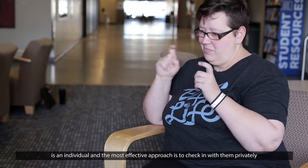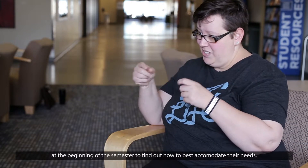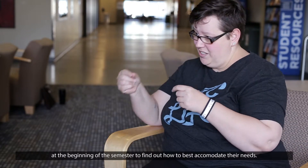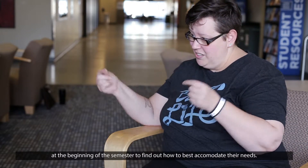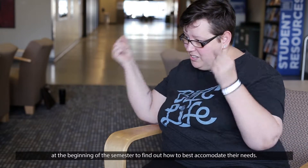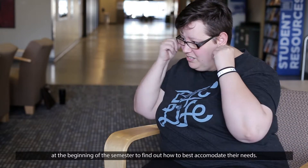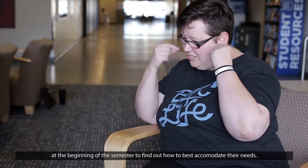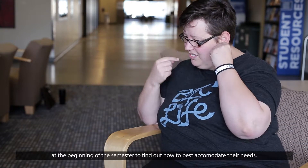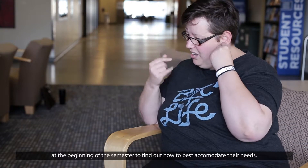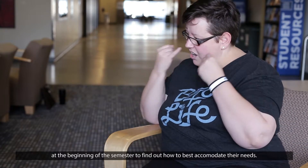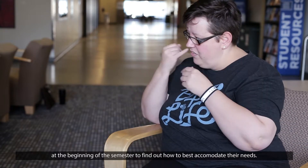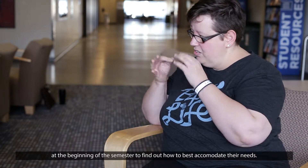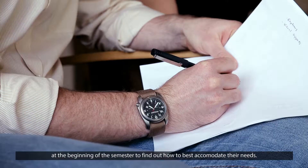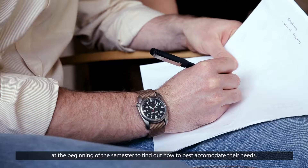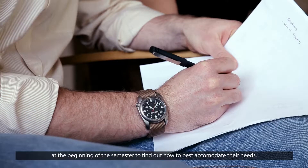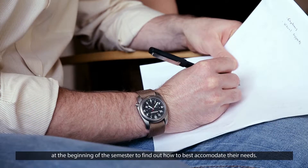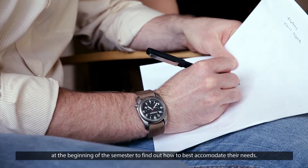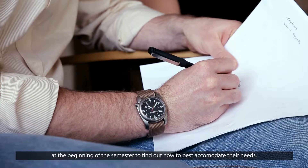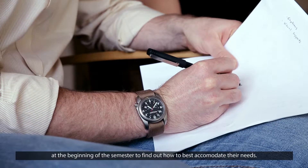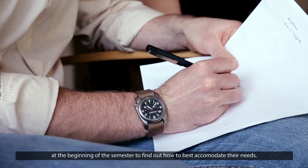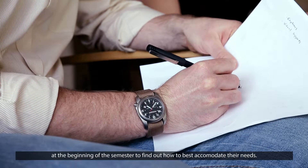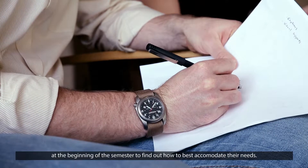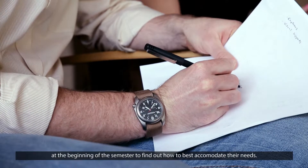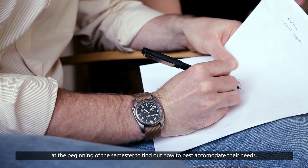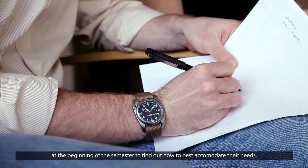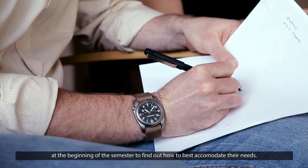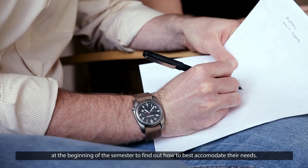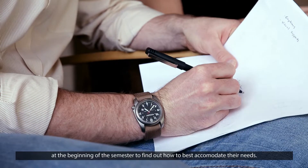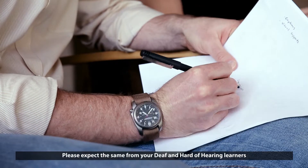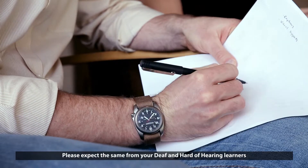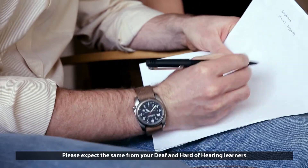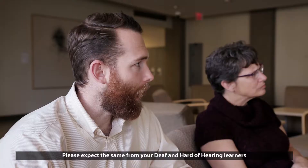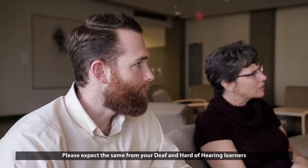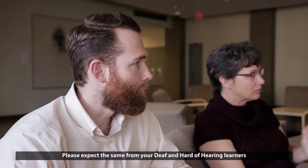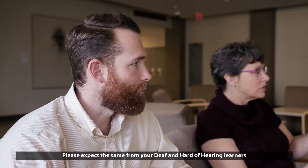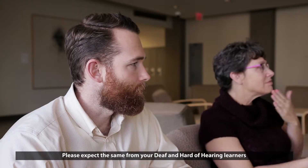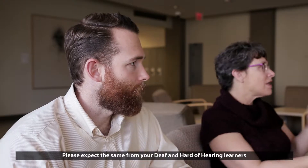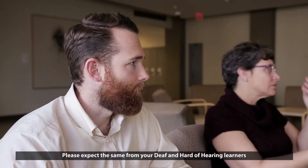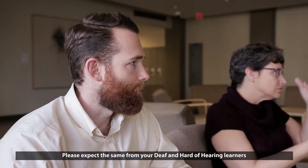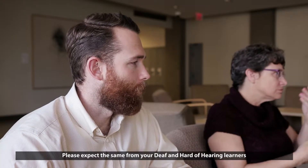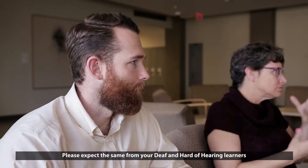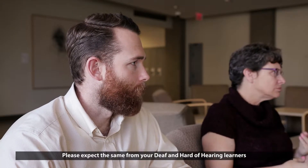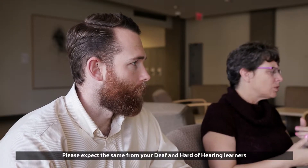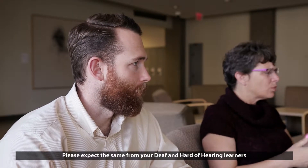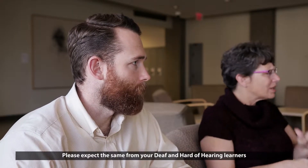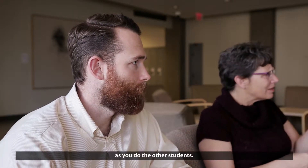of the semester to find out how to best accommodate their needs. Please expect the same from your deaf or hard of hearing learners as you do with the